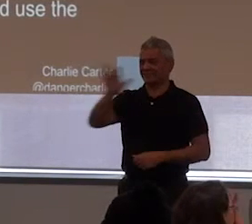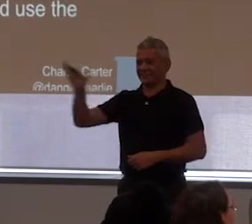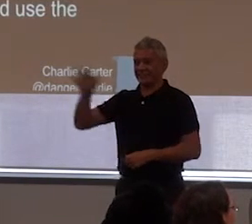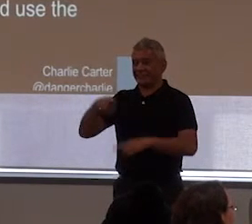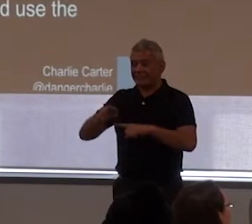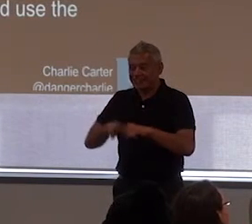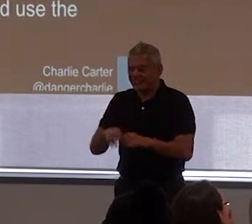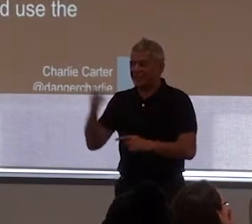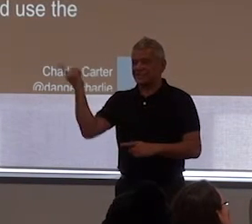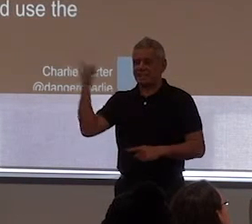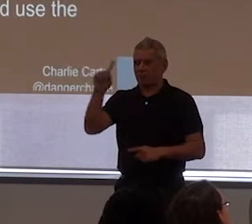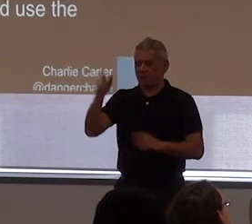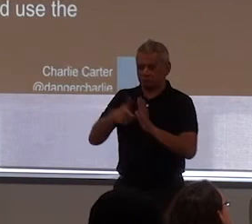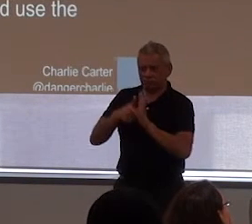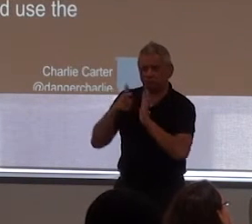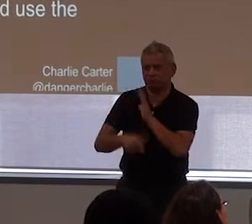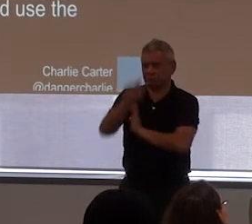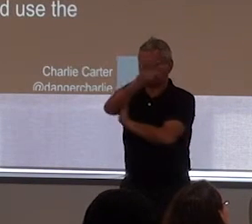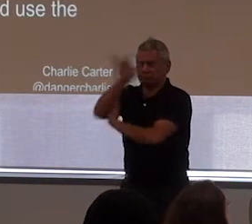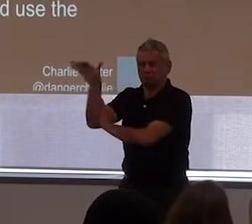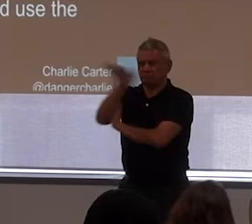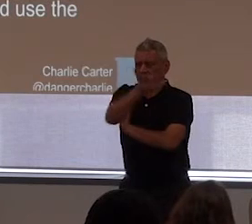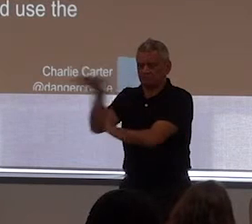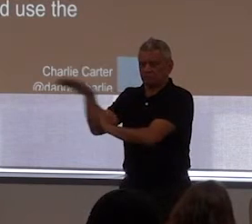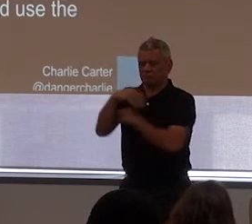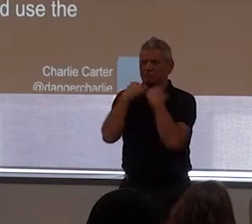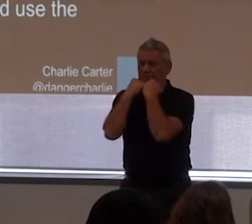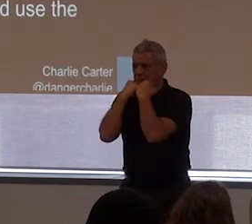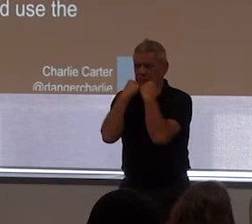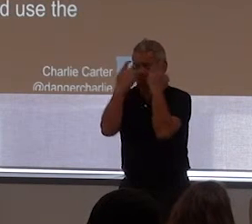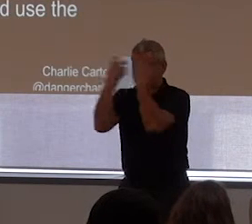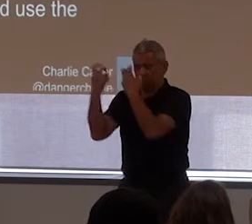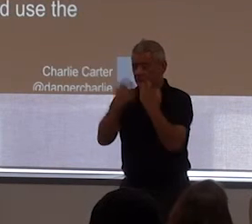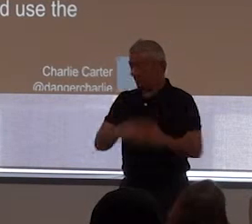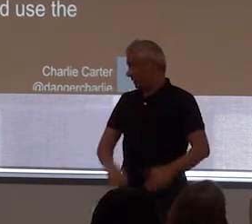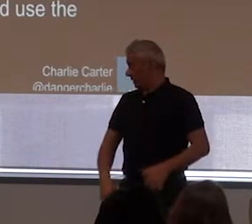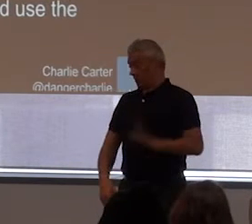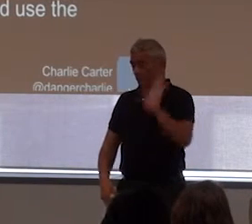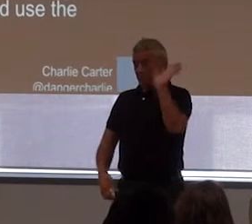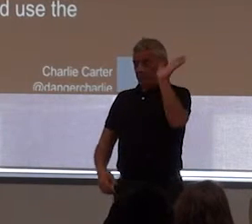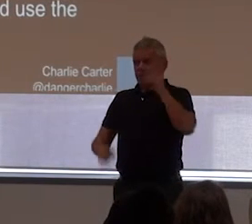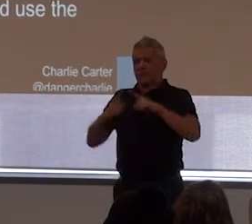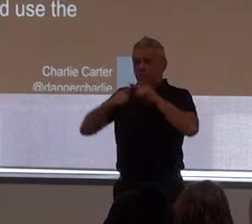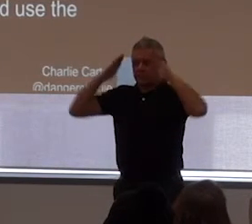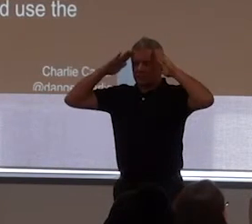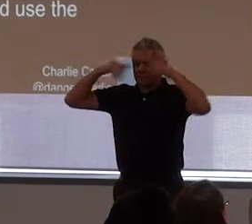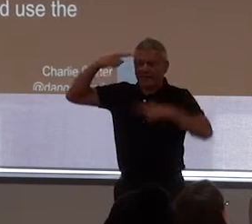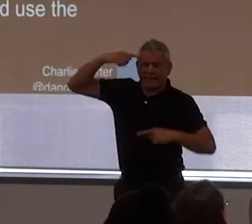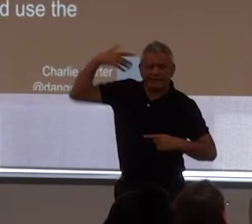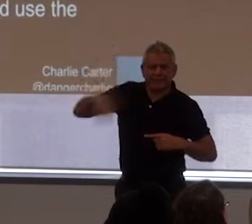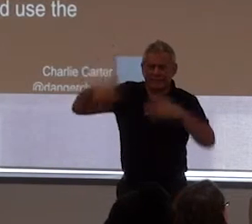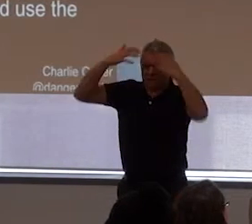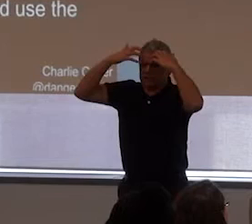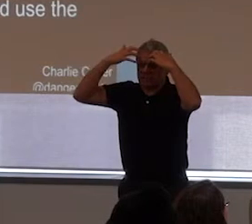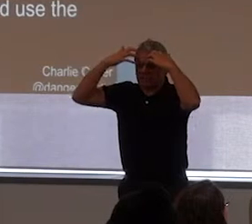very quickly if it just doesn't make sense. And again, if you're not holding my information or my concentration, then